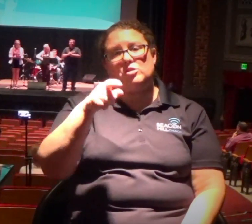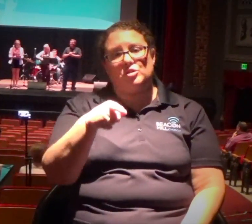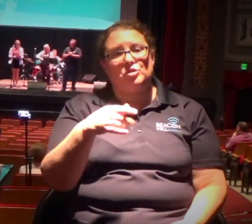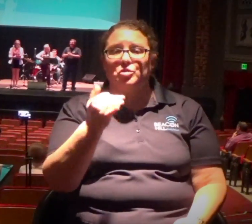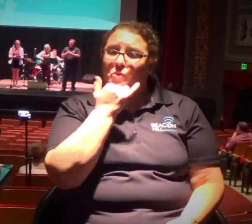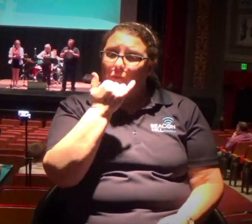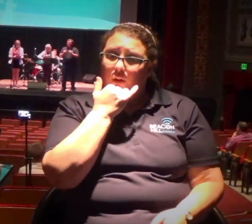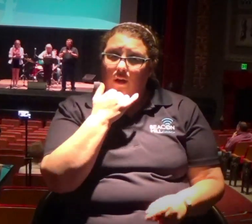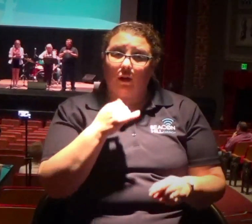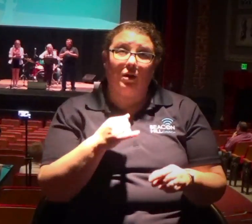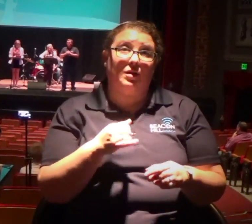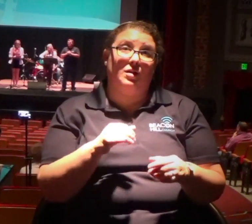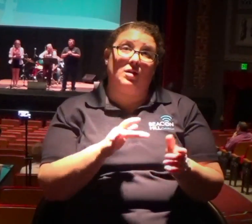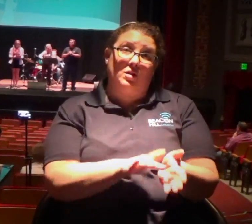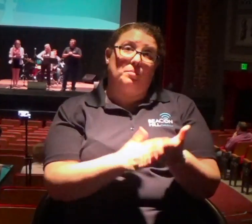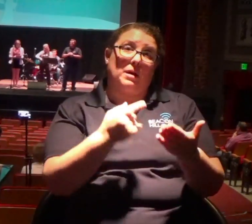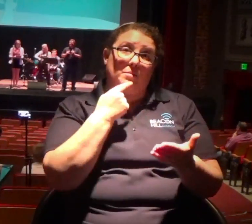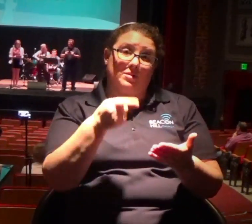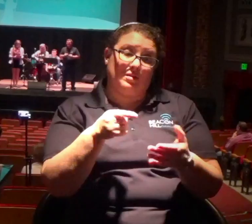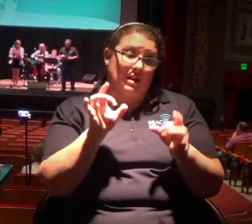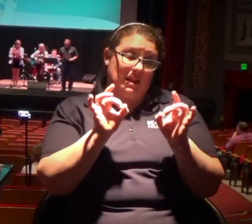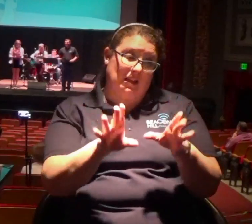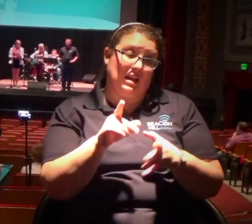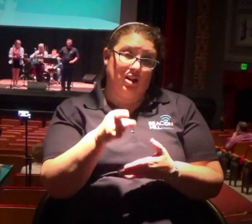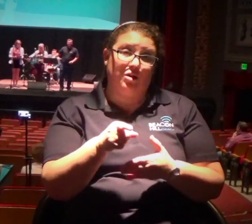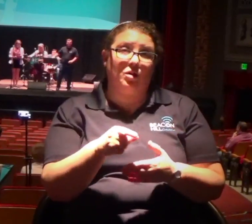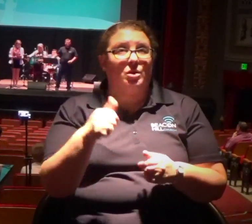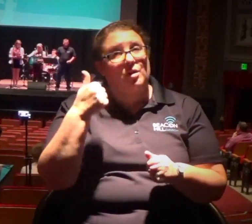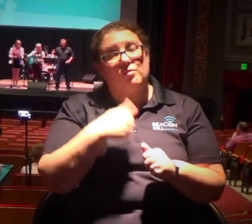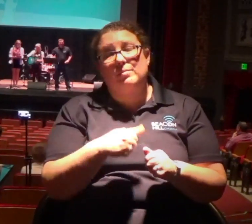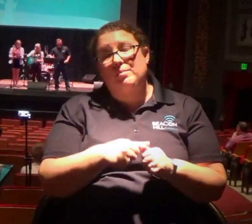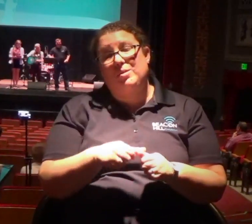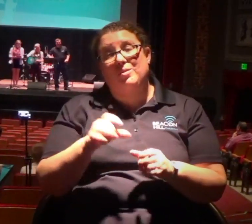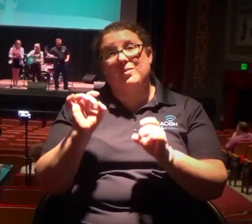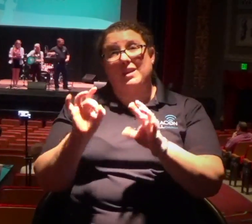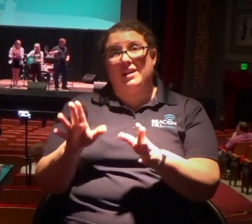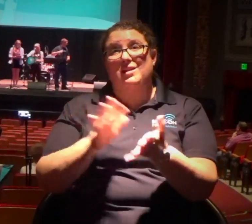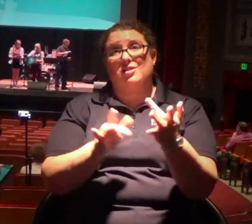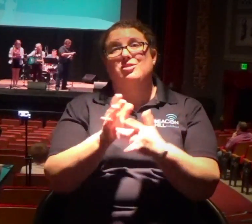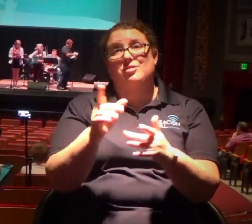they hate you, remember they hated me first. And he's worth it.